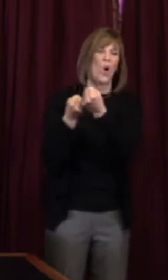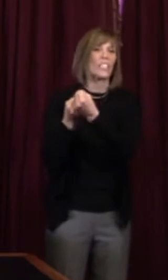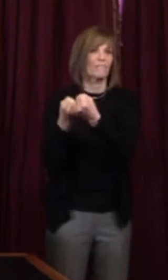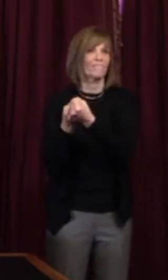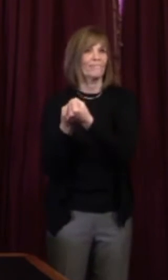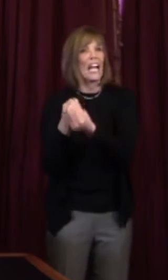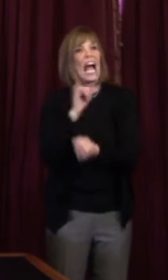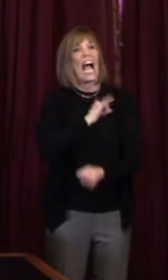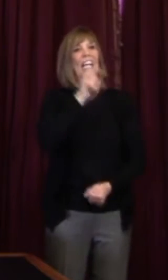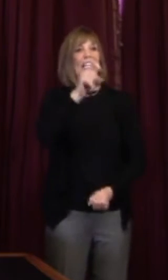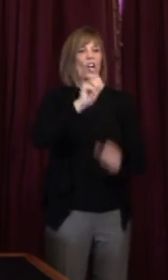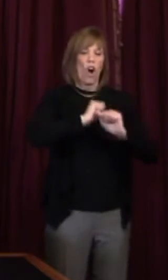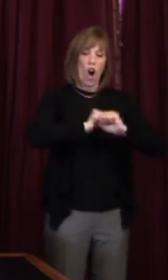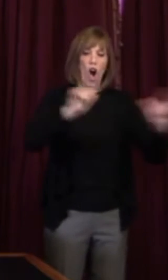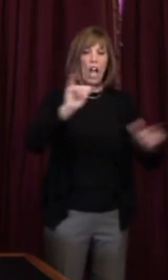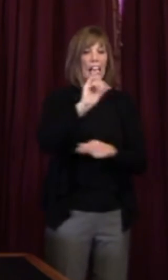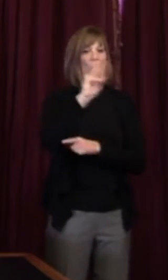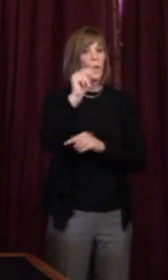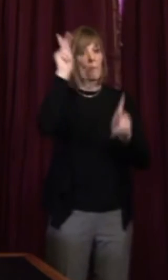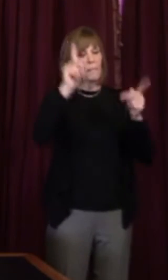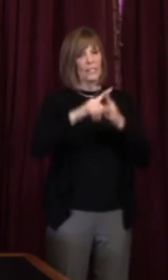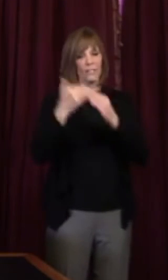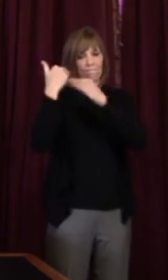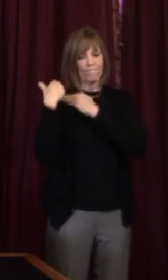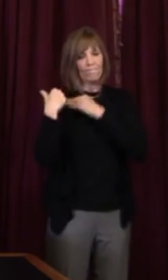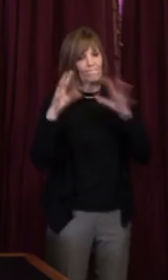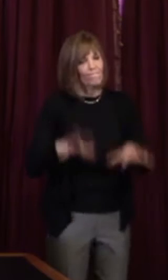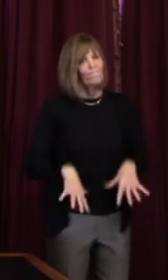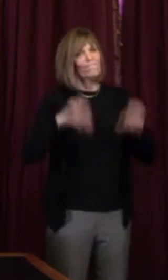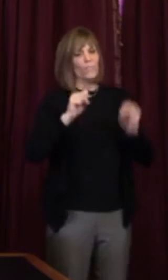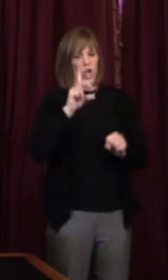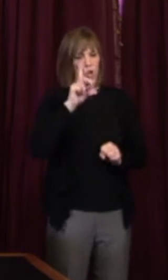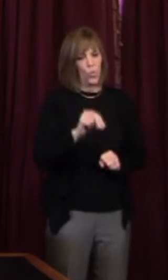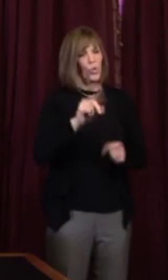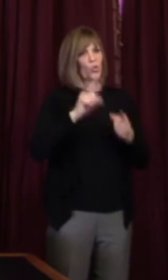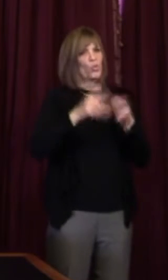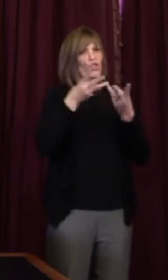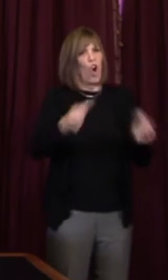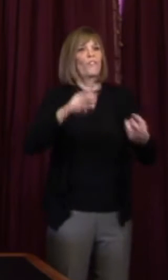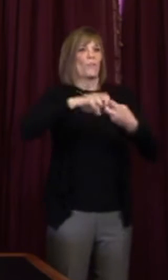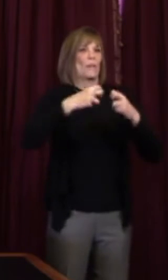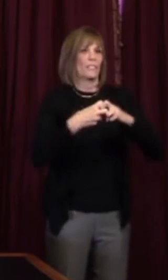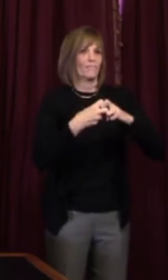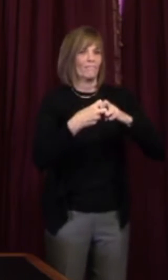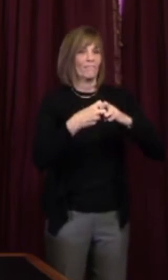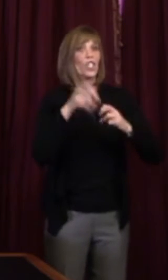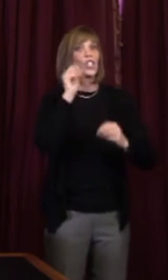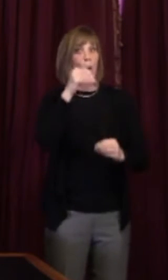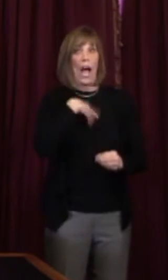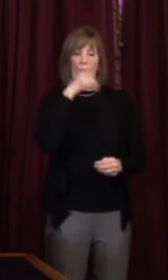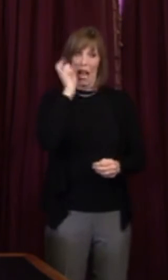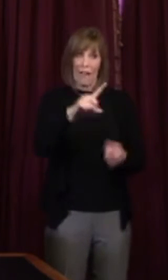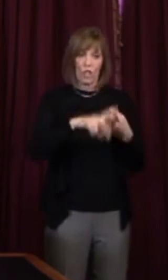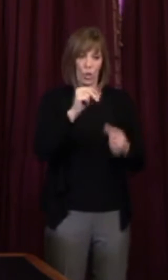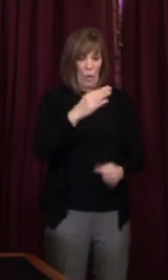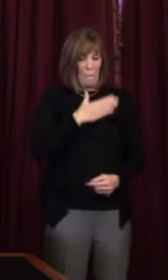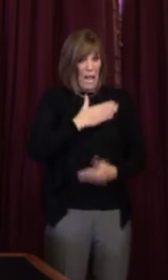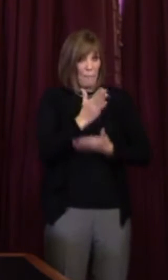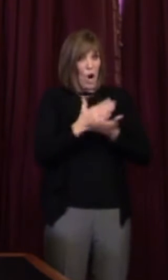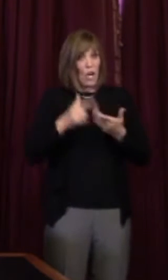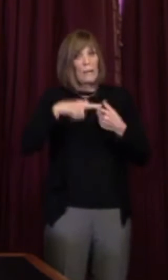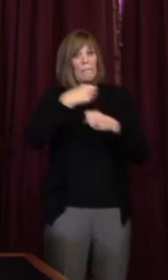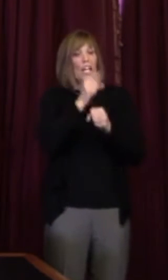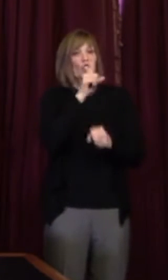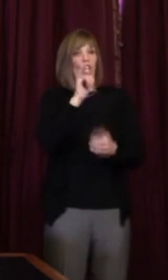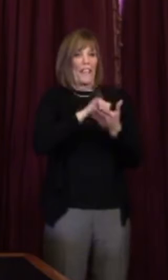need every Iowan doing their part to be part of the solution. So I'm going to do my part to ensure that Iowa